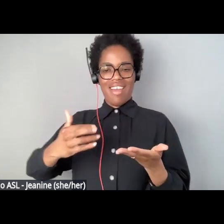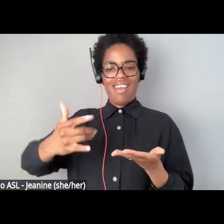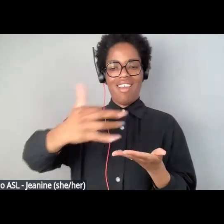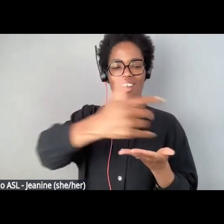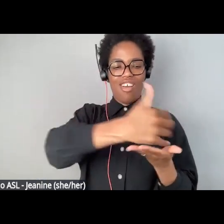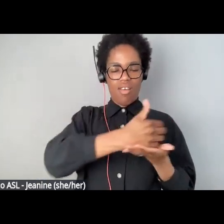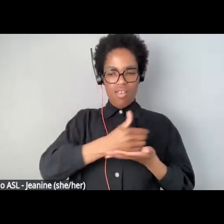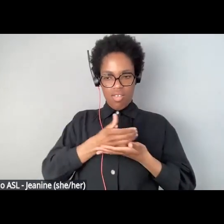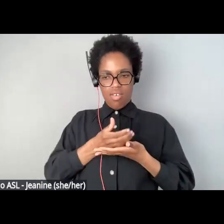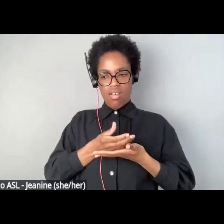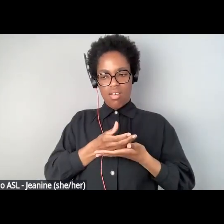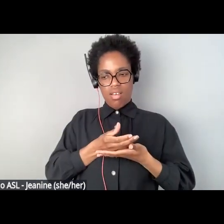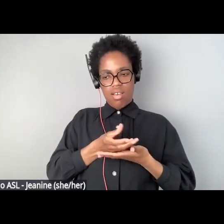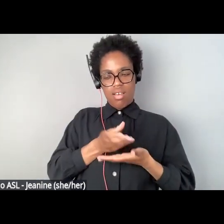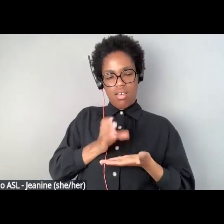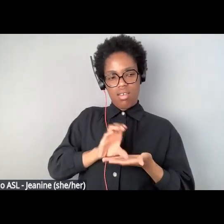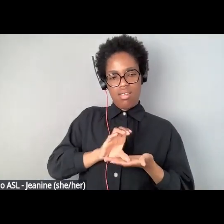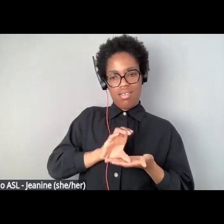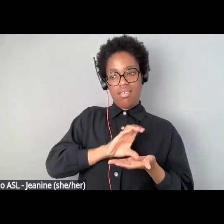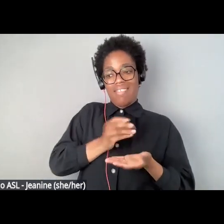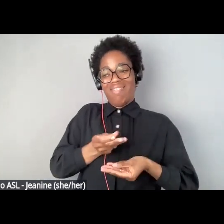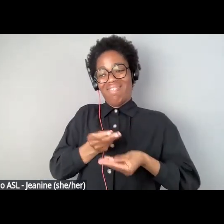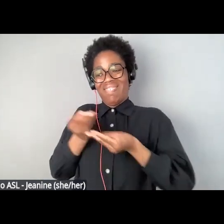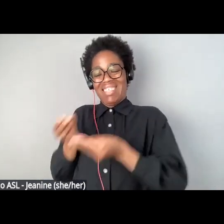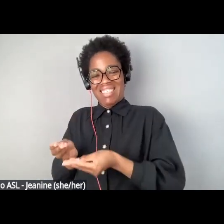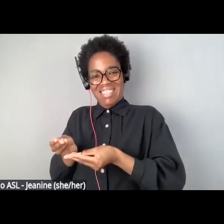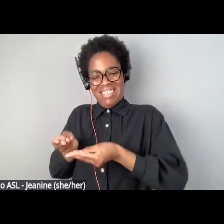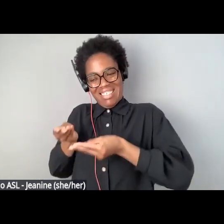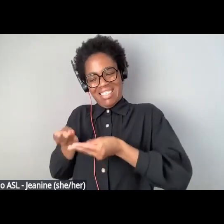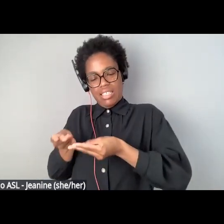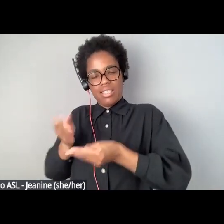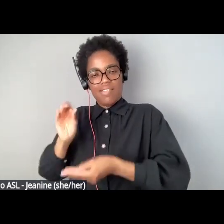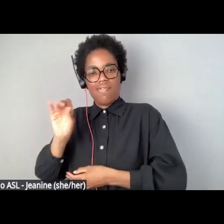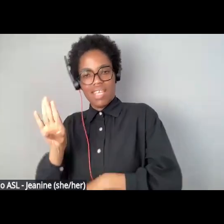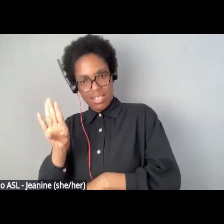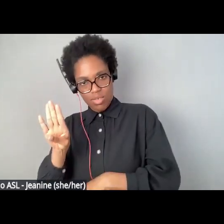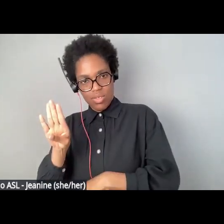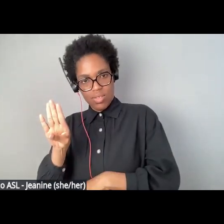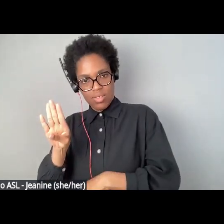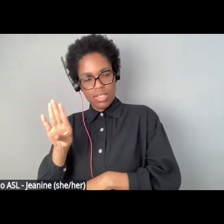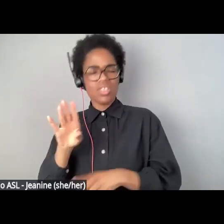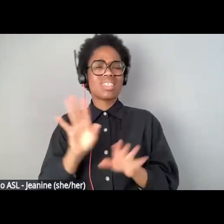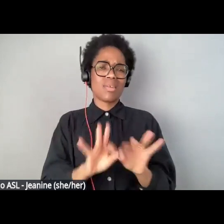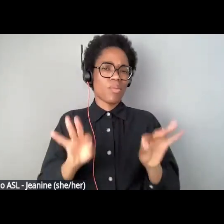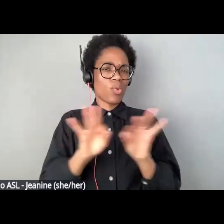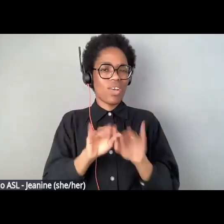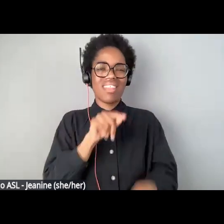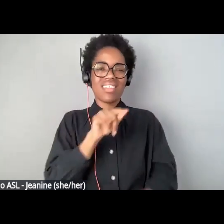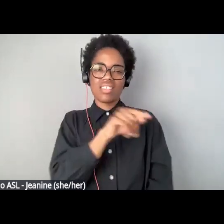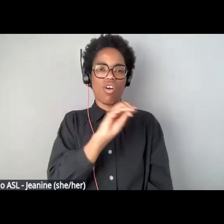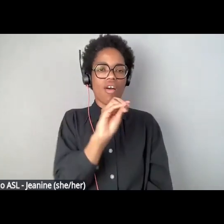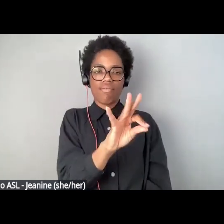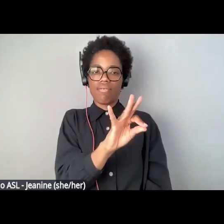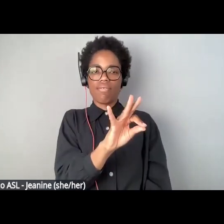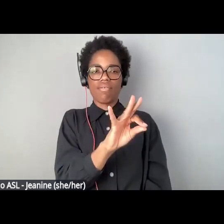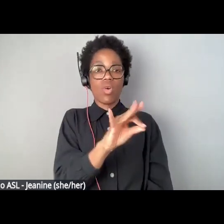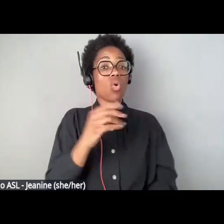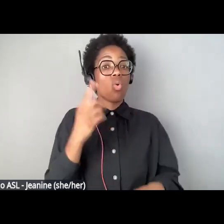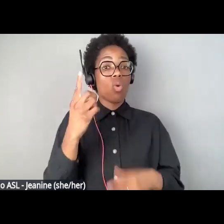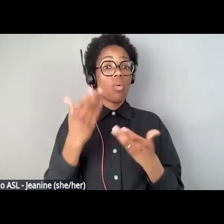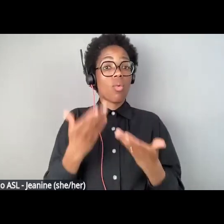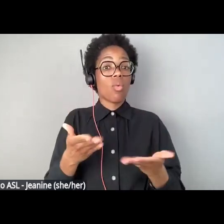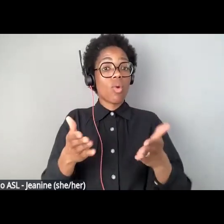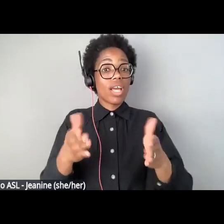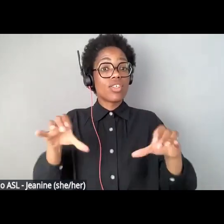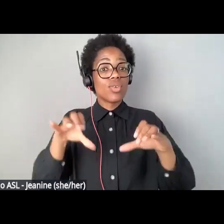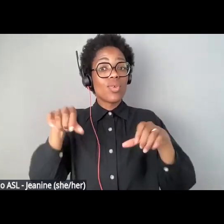them about you. Turn it all off. Start with manage future activity because that'll like reset a lot of